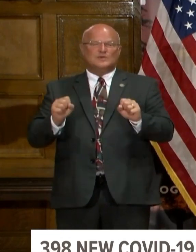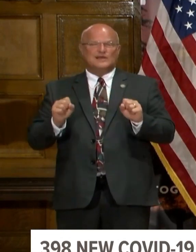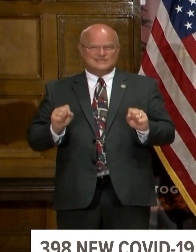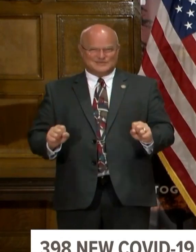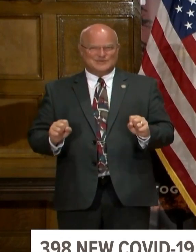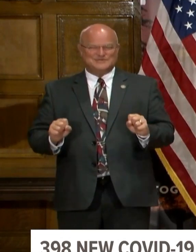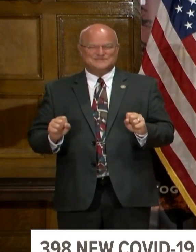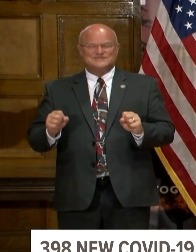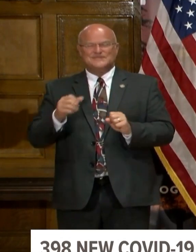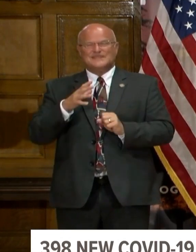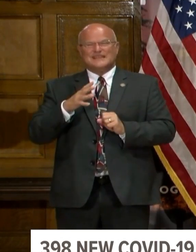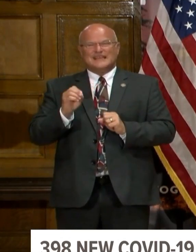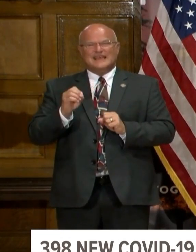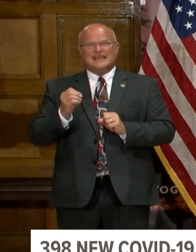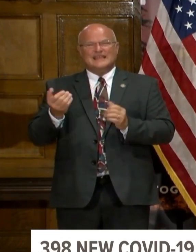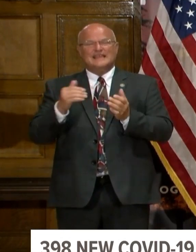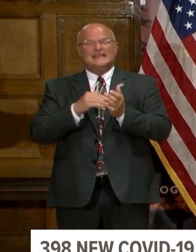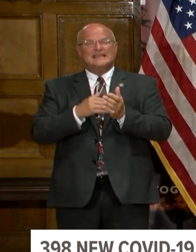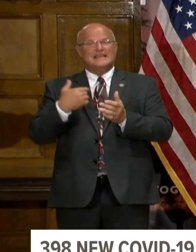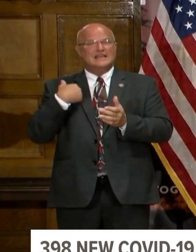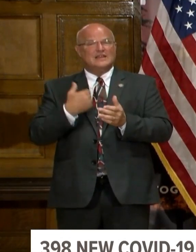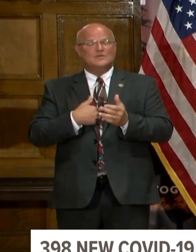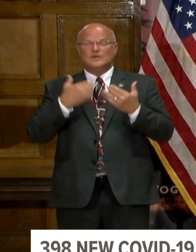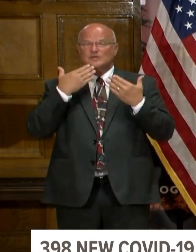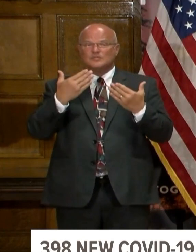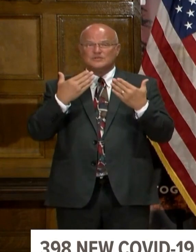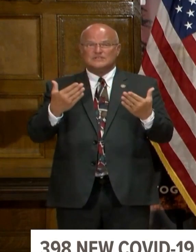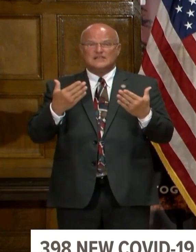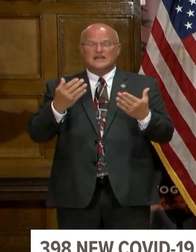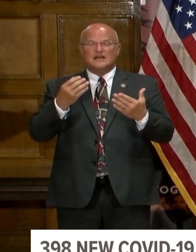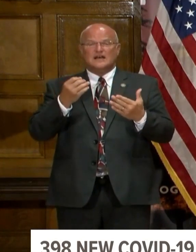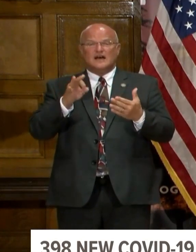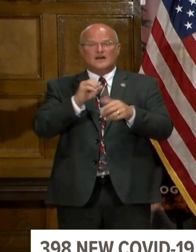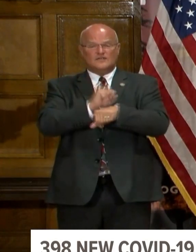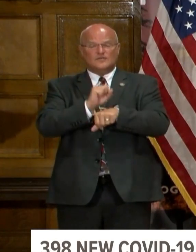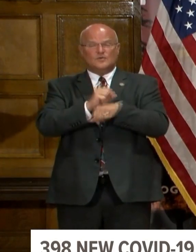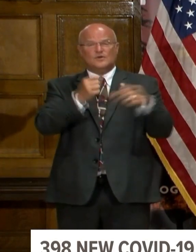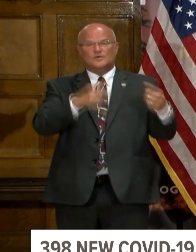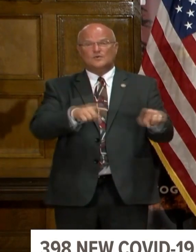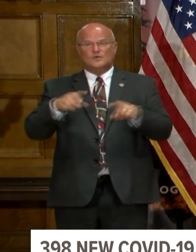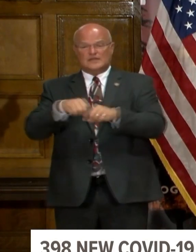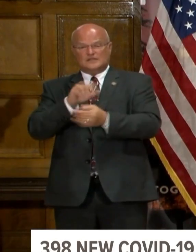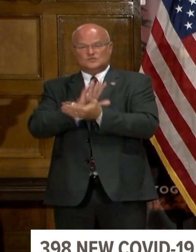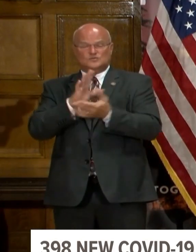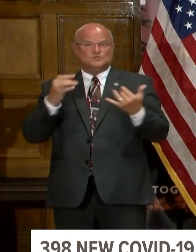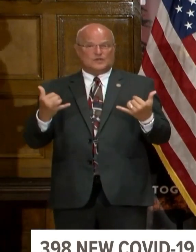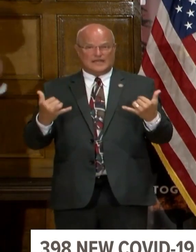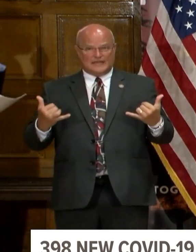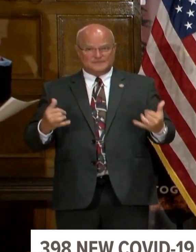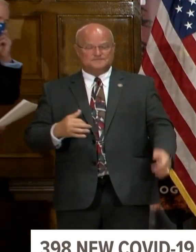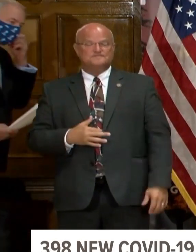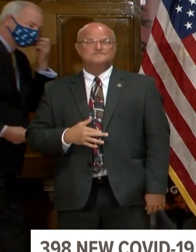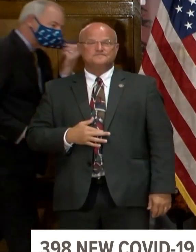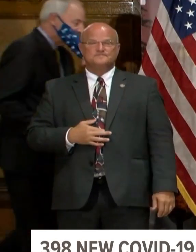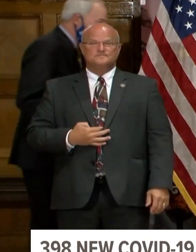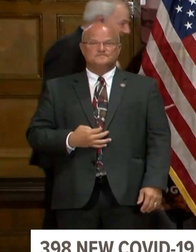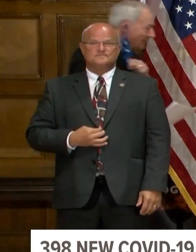possible. And again, we're just very appreciative of the work going on in our schools right now.